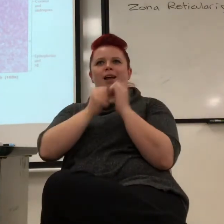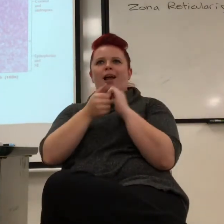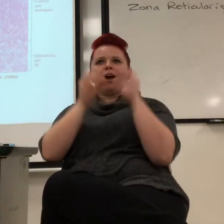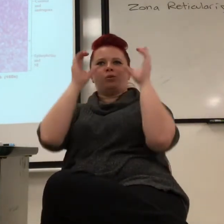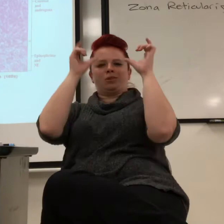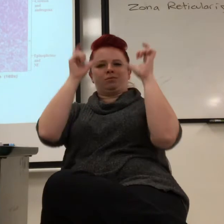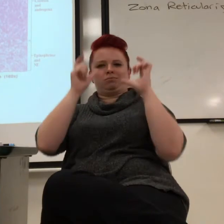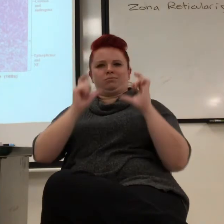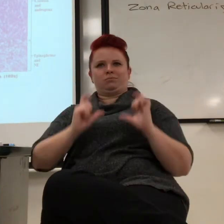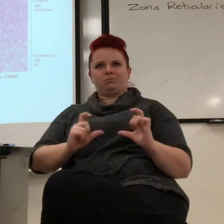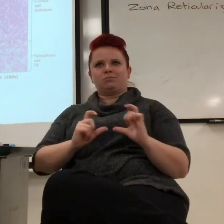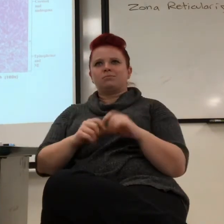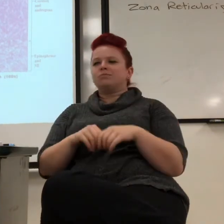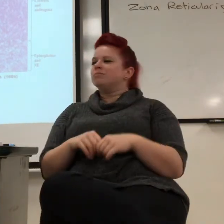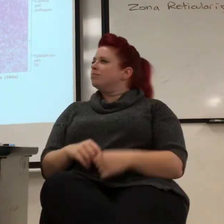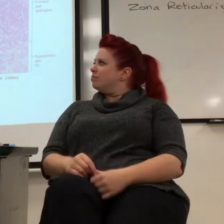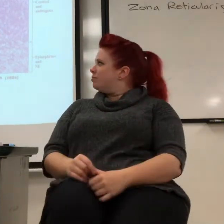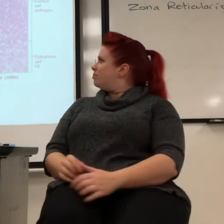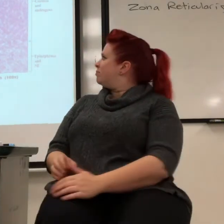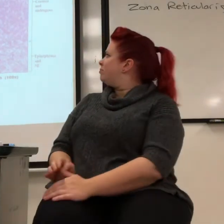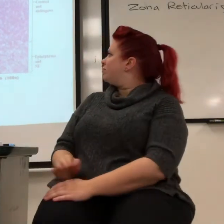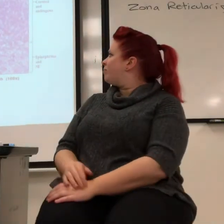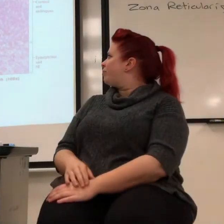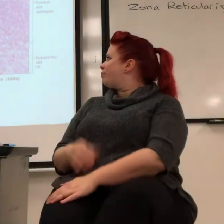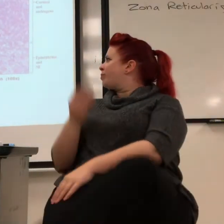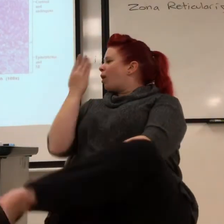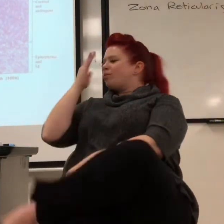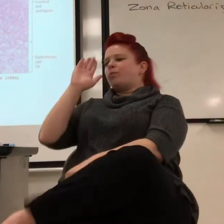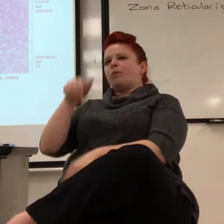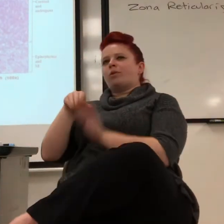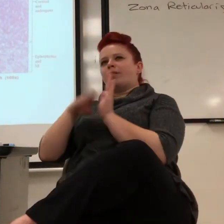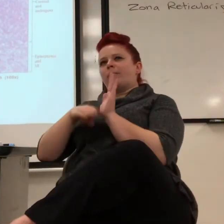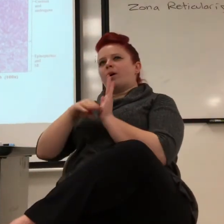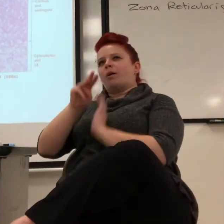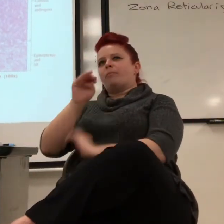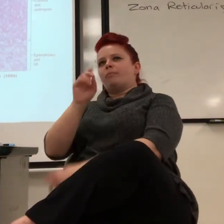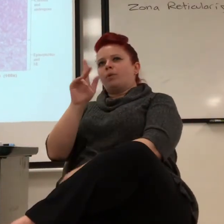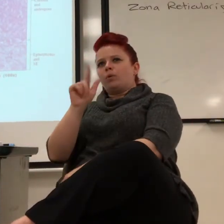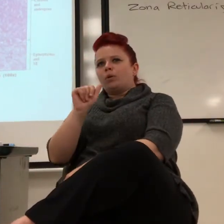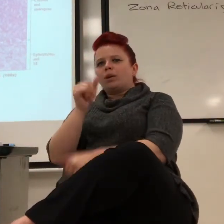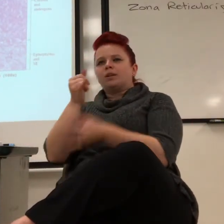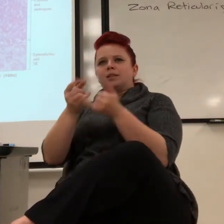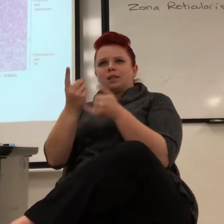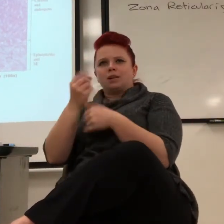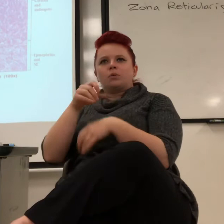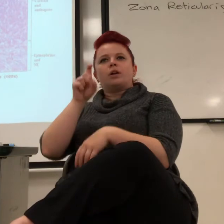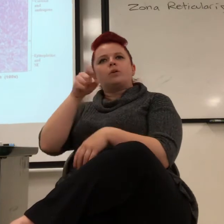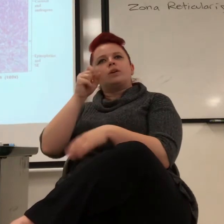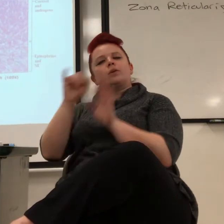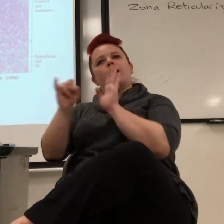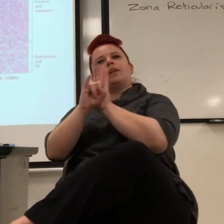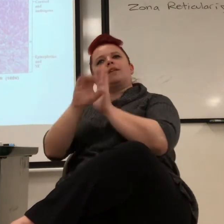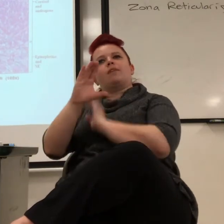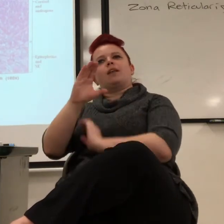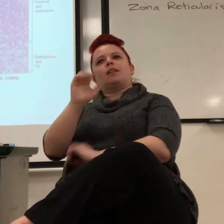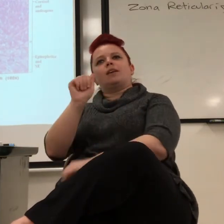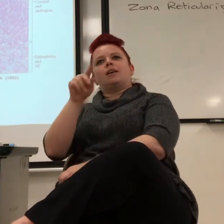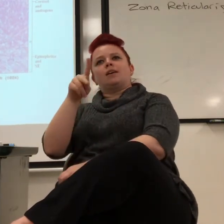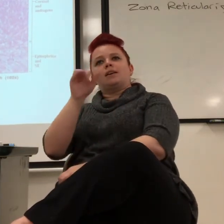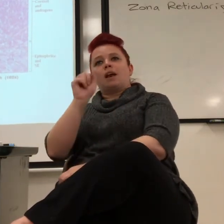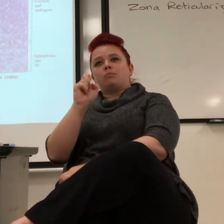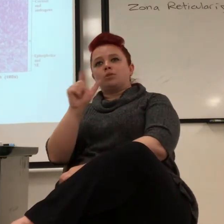zona glomerulosa, fasciculata, reticularis, then medulla. Okay. Again, be able to identify the capsule. Otherwise, you're going to call